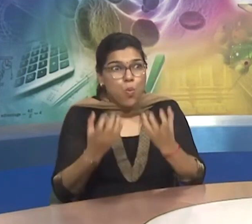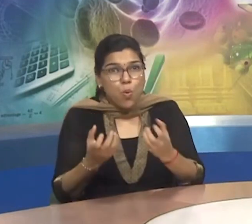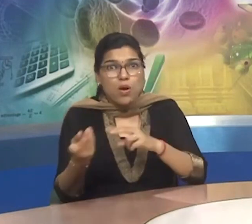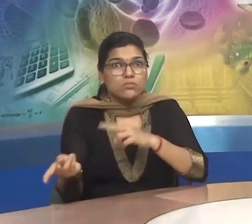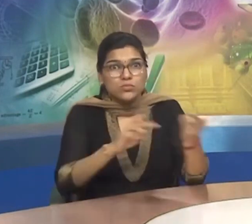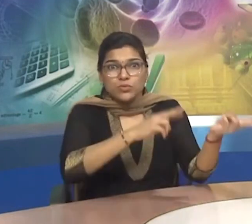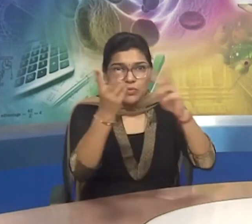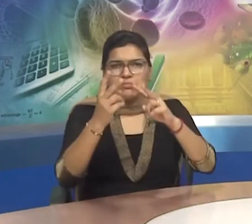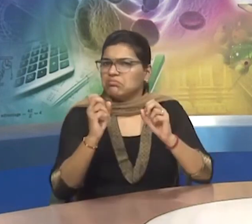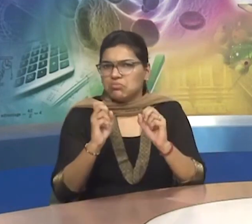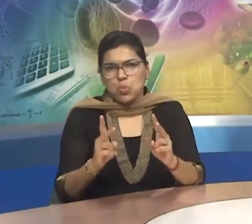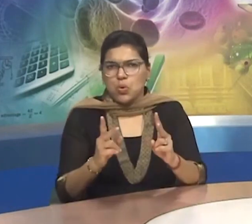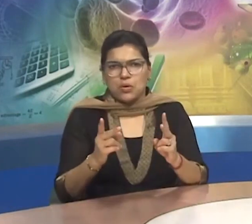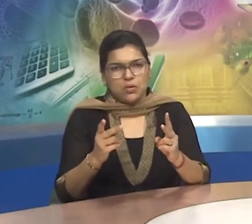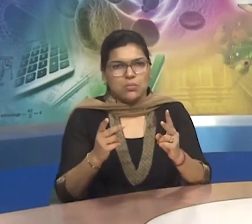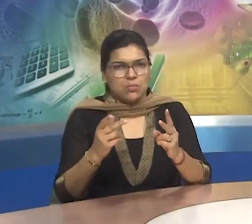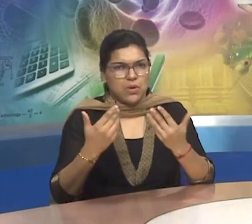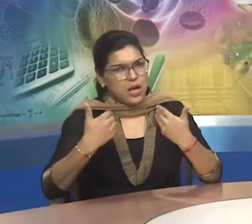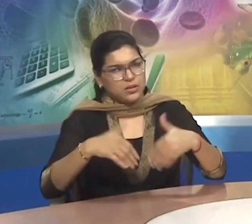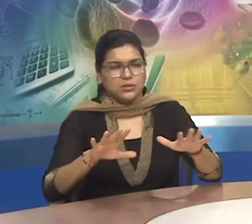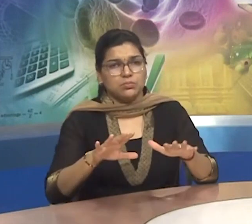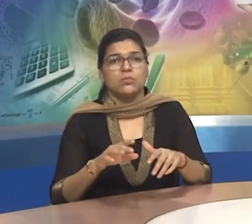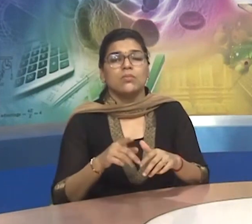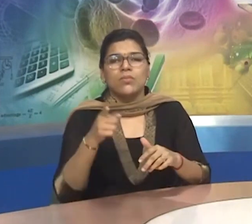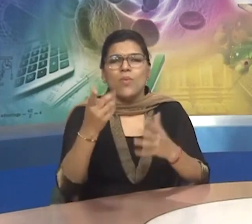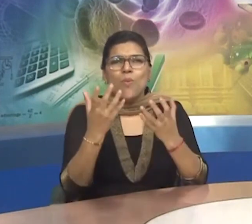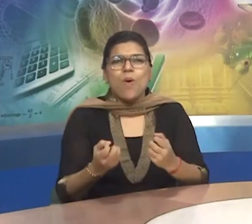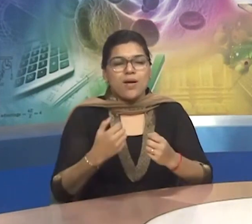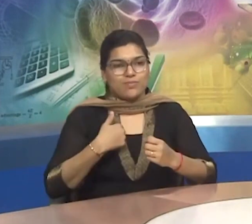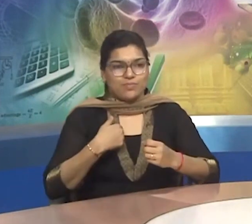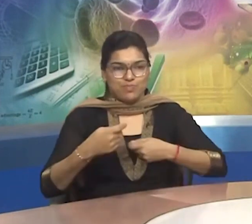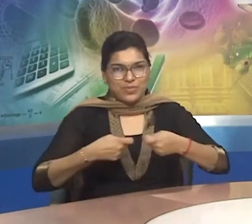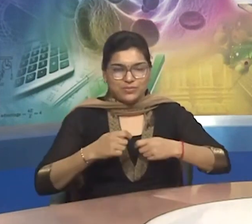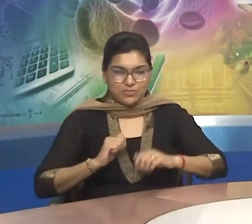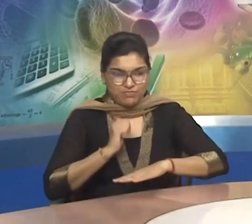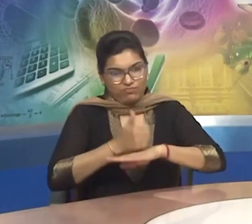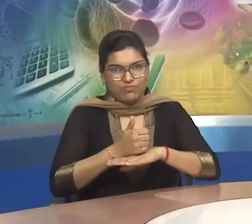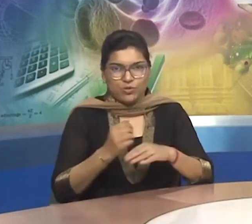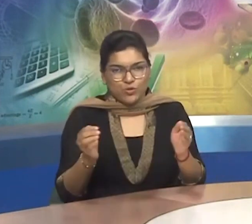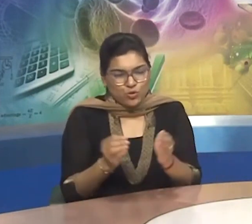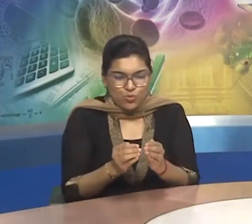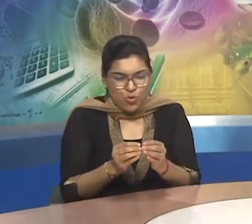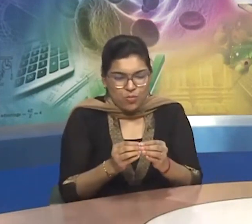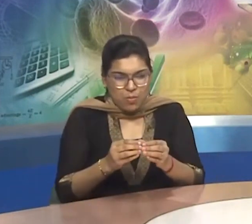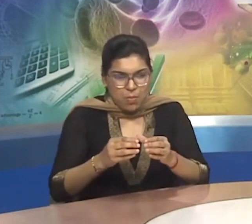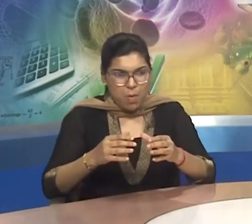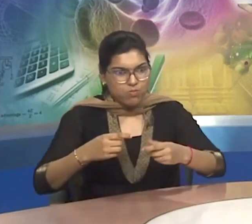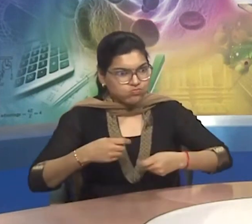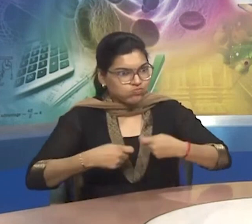19(1)(g). This article states that all the citizens have right to practice